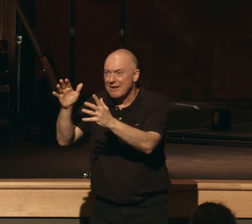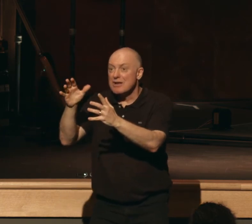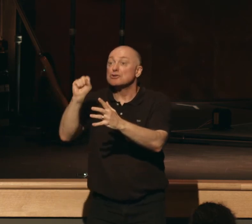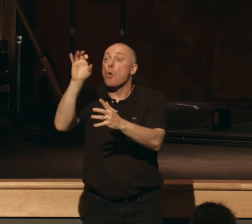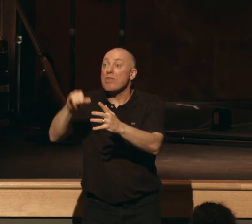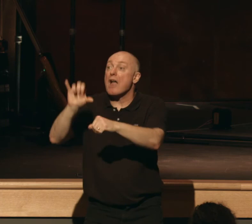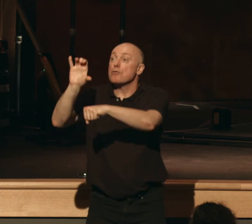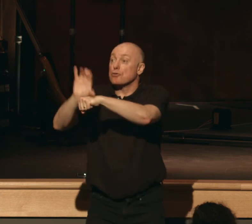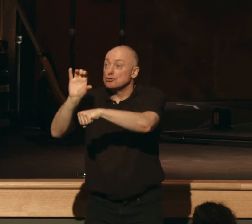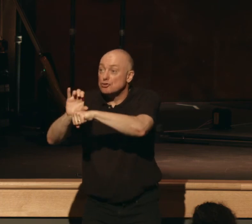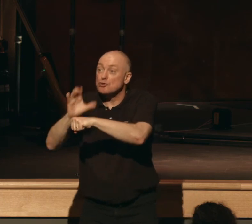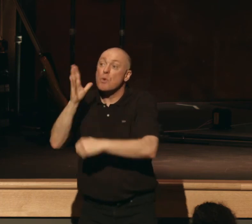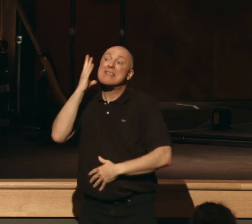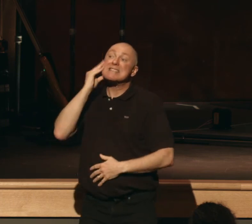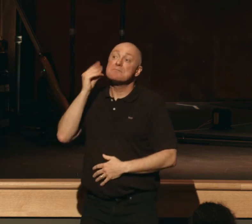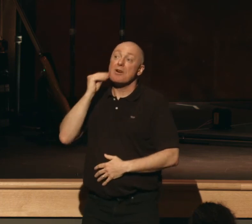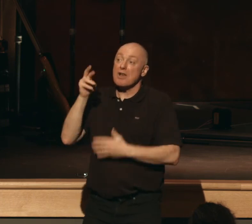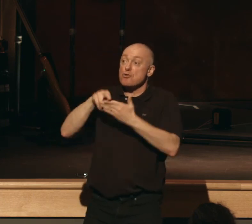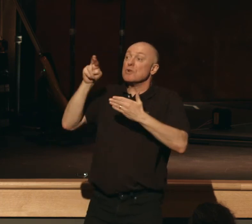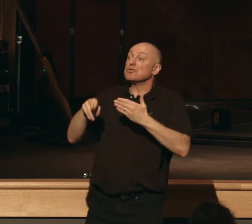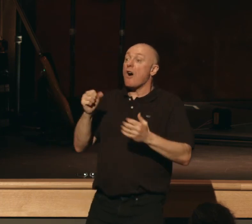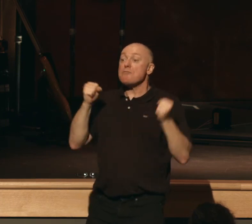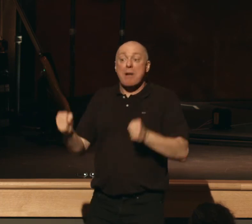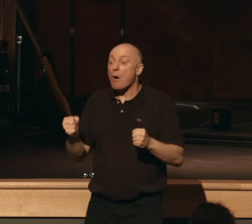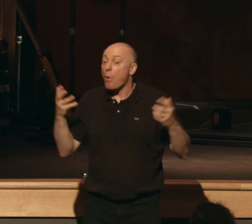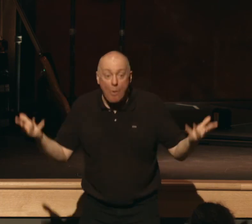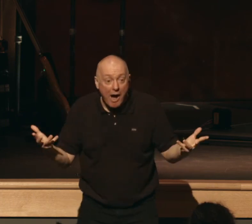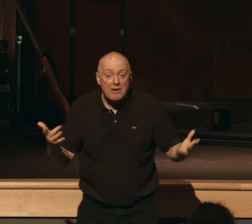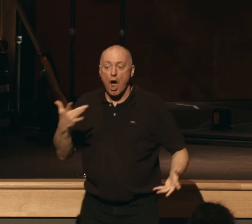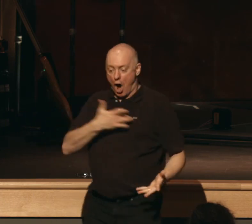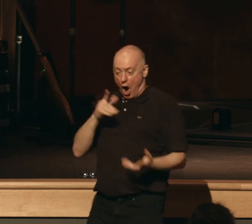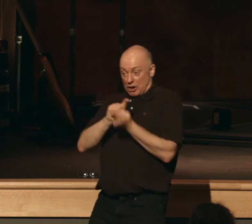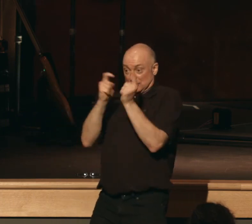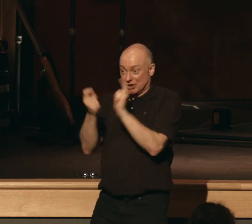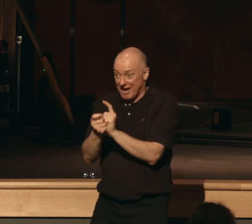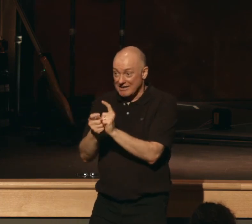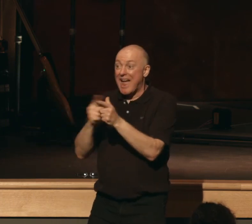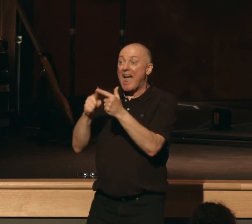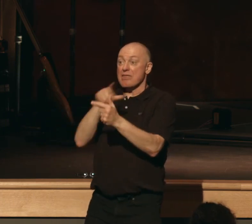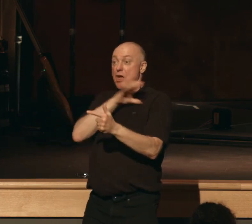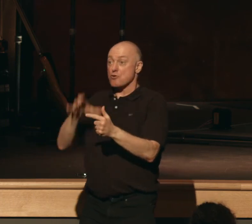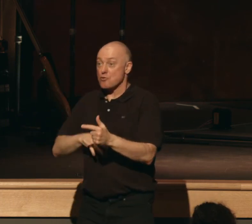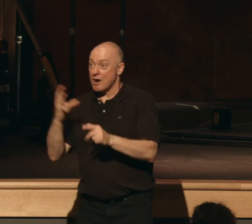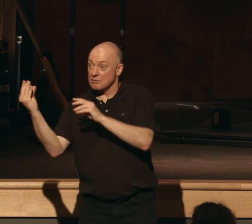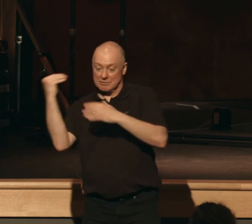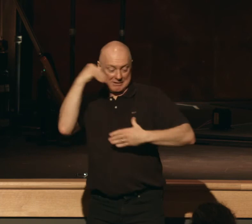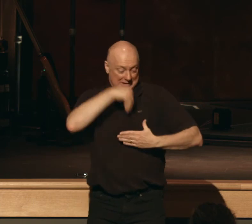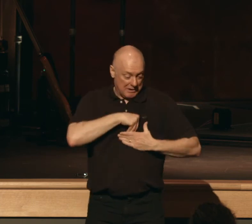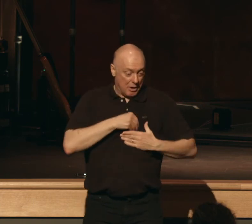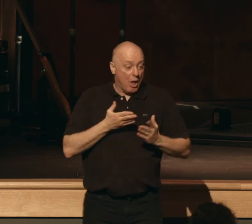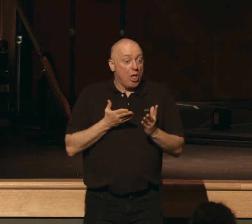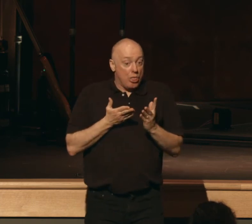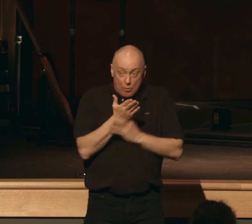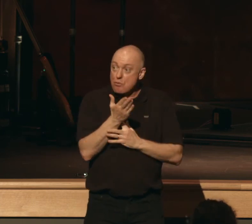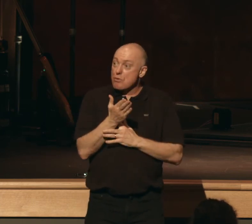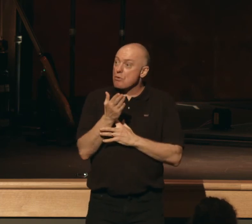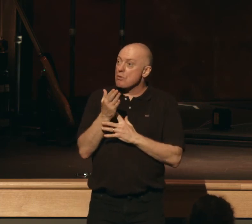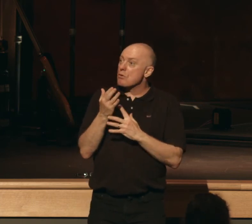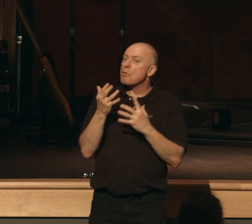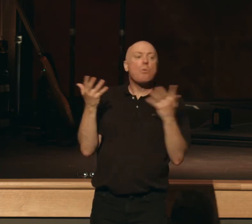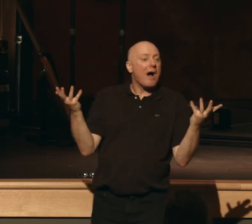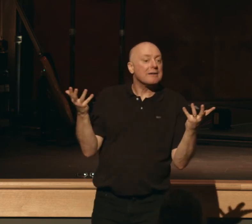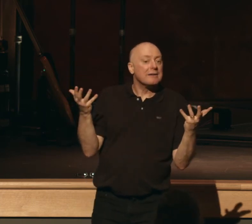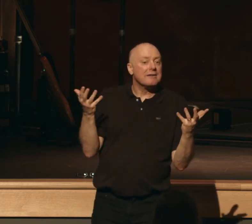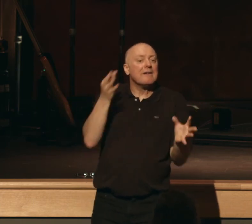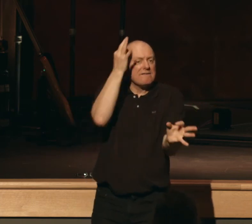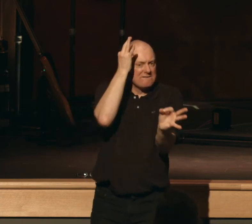so that the church would experience the result of power, which is heart change, and Christ dwelling in their hearts through the channel of power,